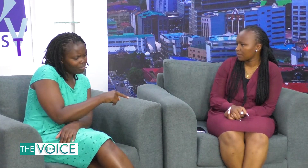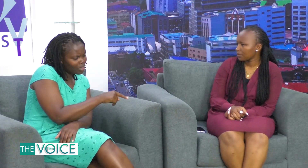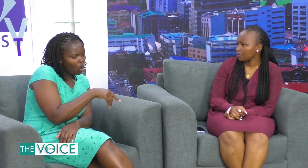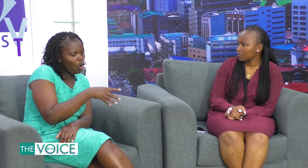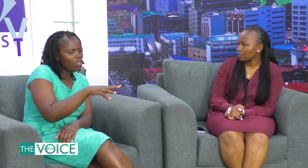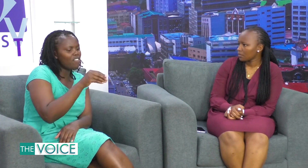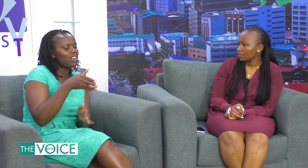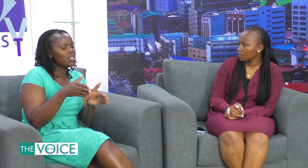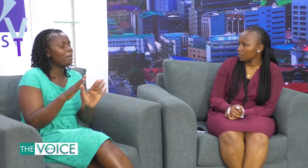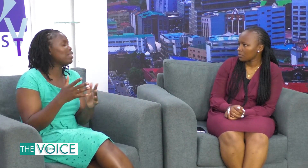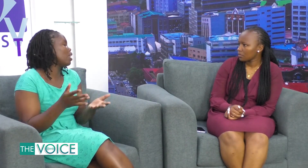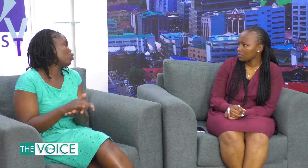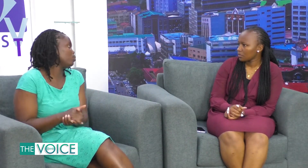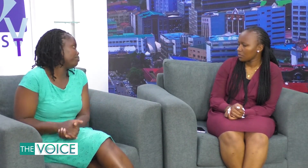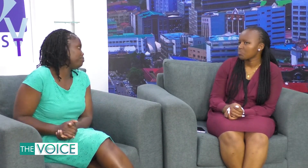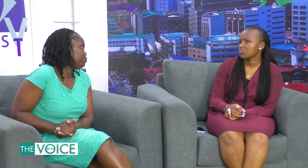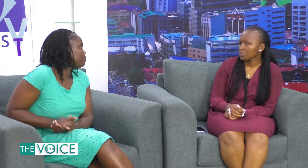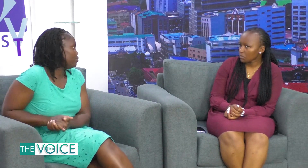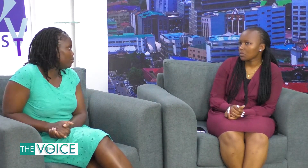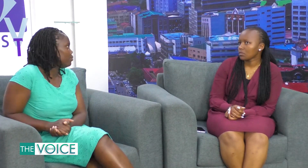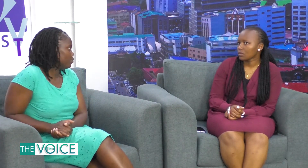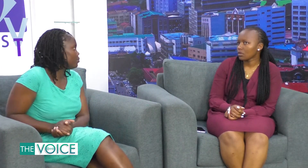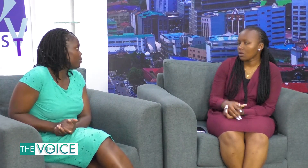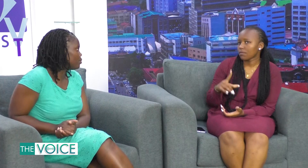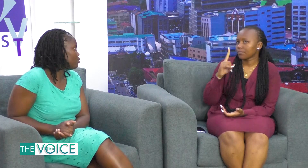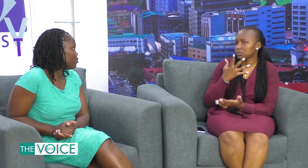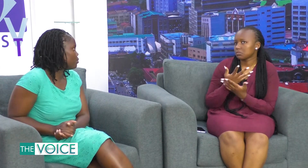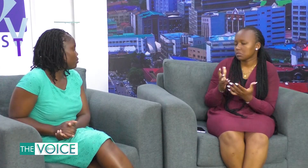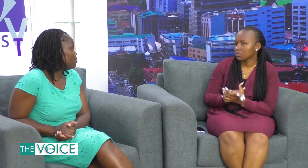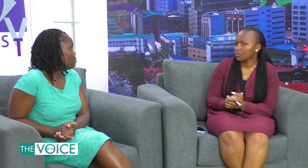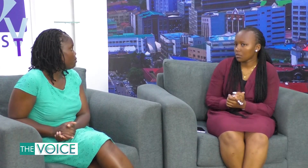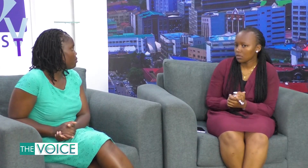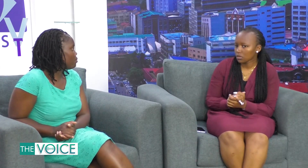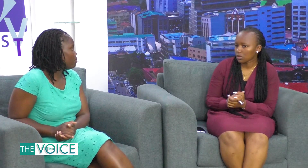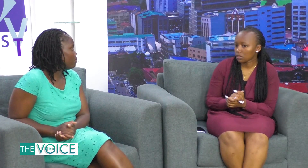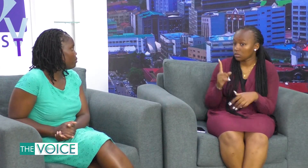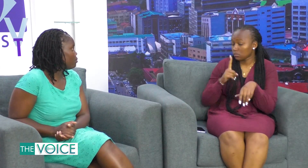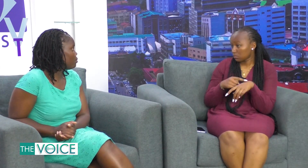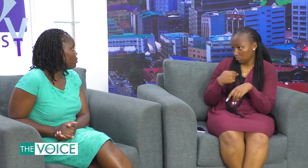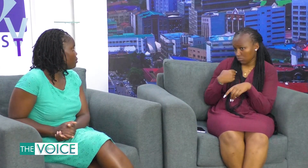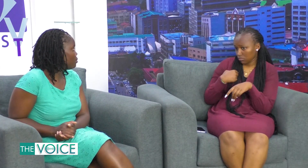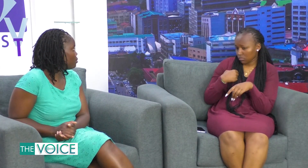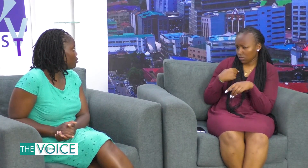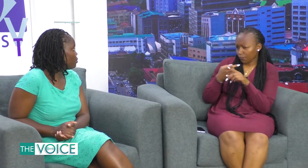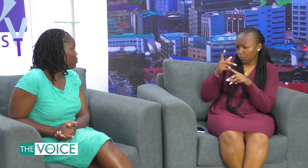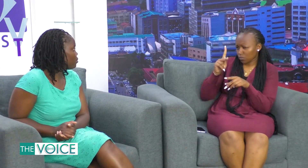us? Maybe will they go back to the same course, or maybe they will get another opportunity? Firstly,